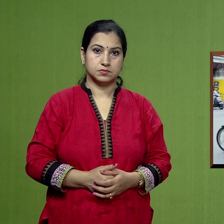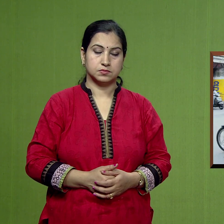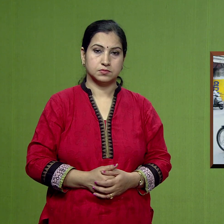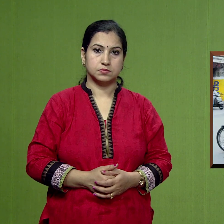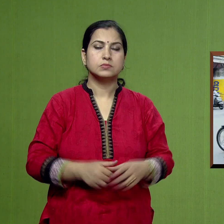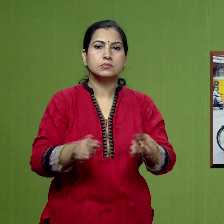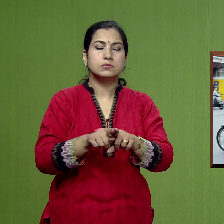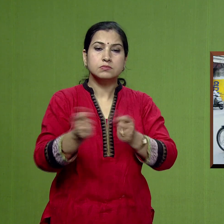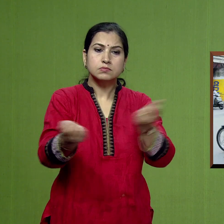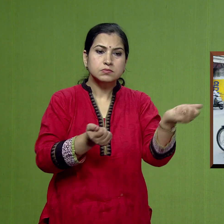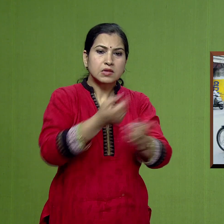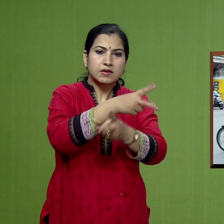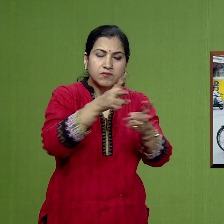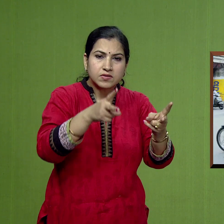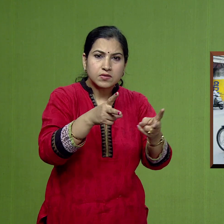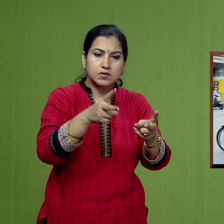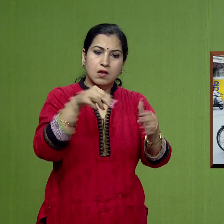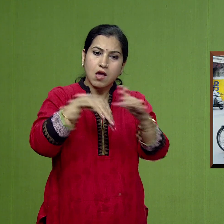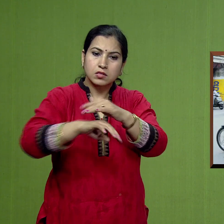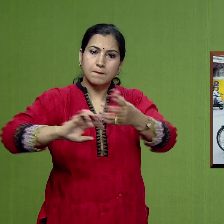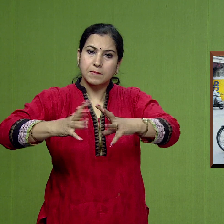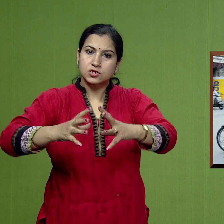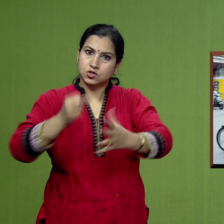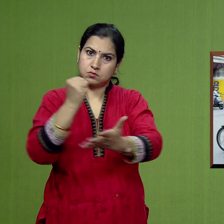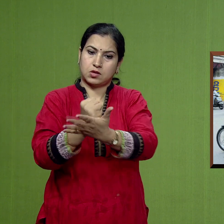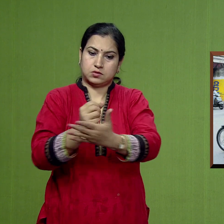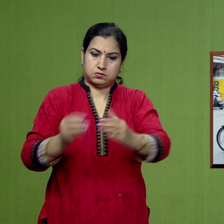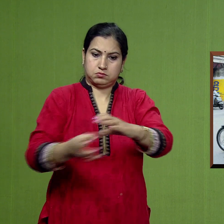Vehicles must be fitted with special devices to reduce air pollution,